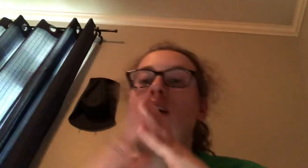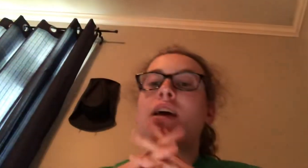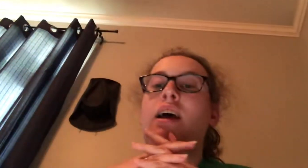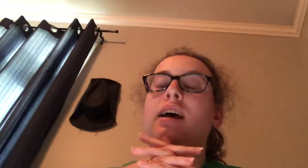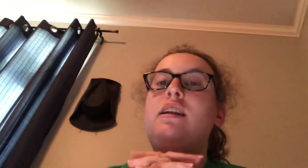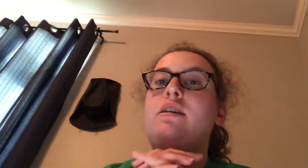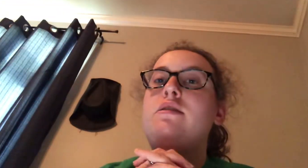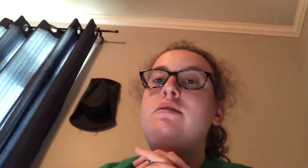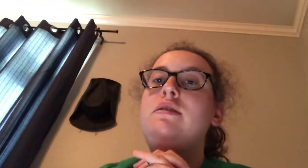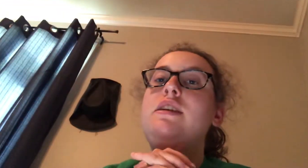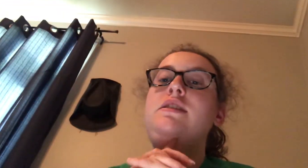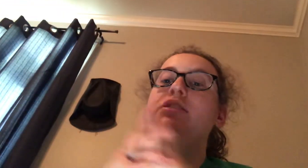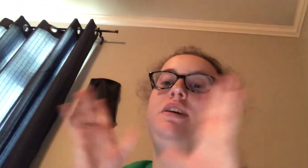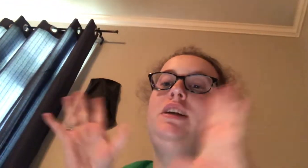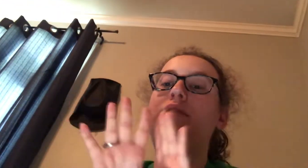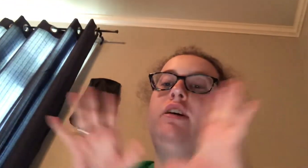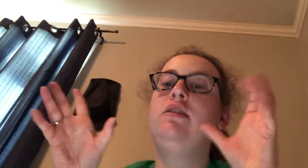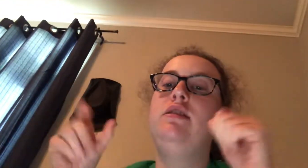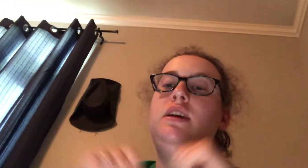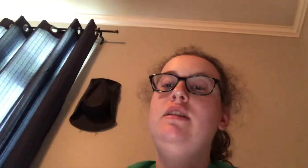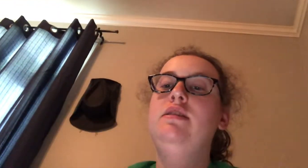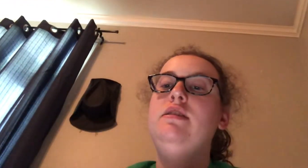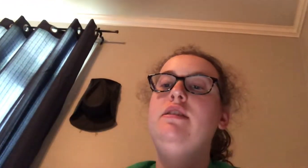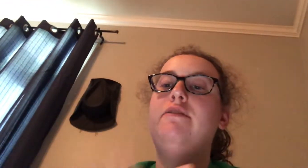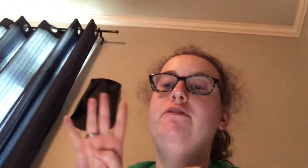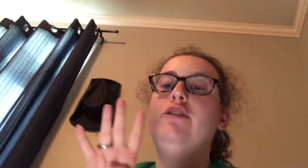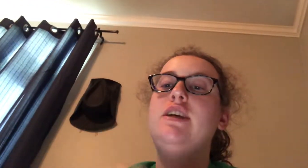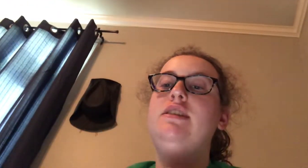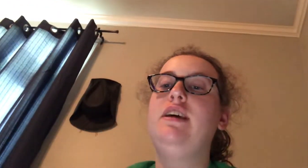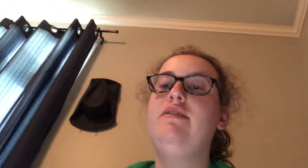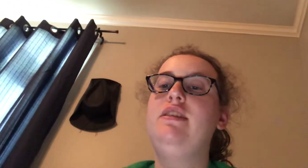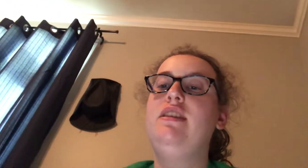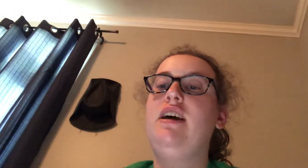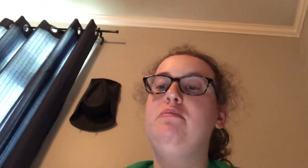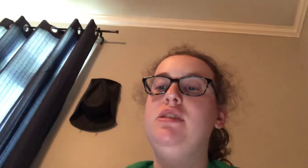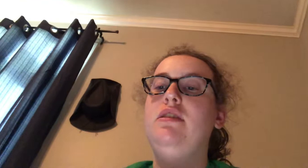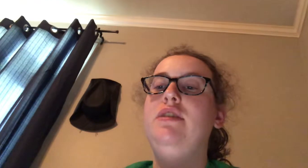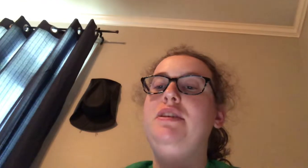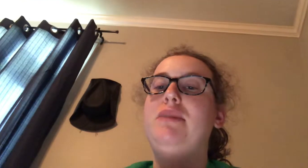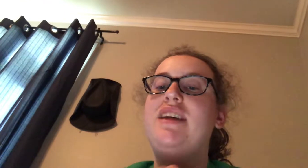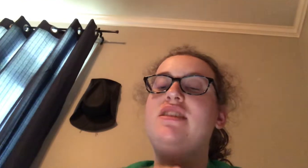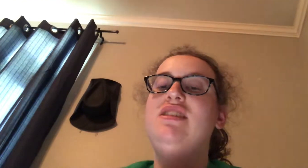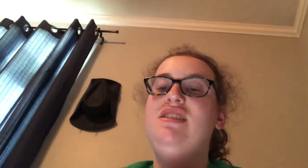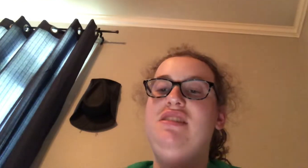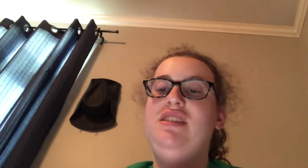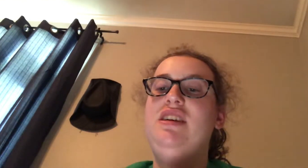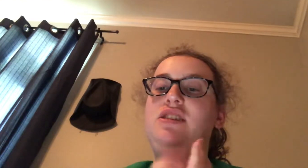Hello, this is Creativa Artly, and this is the 47th episode of the My Thoughts series, Enjoy.